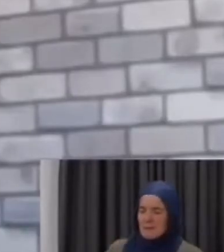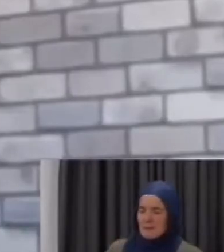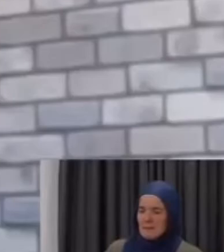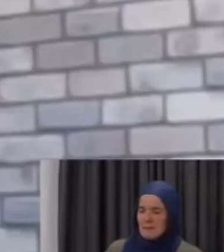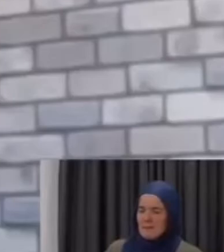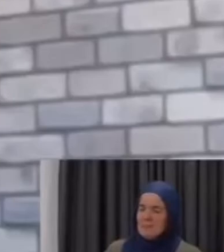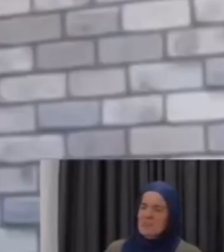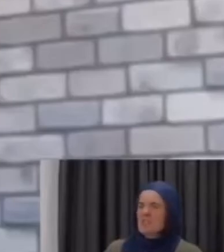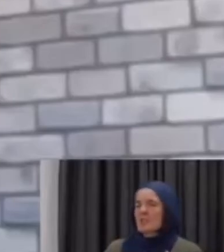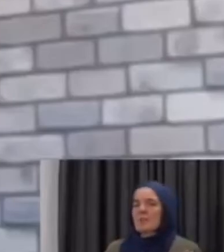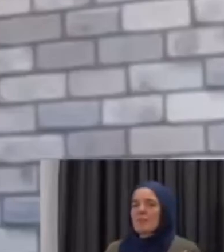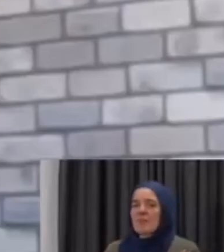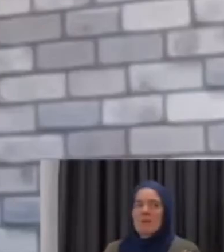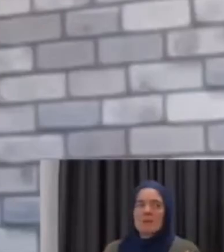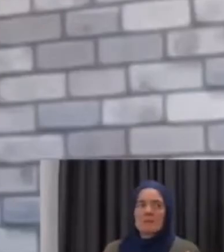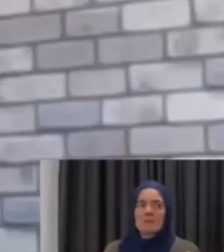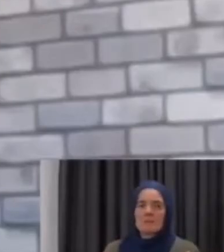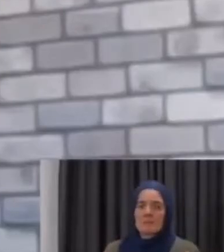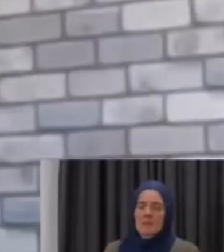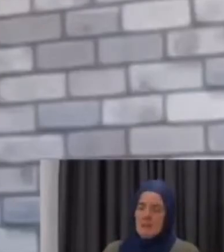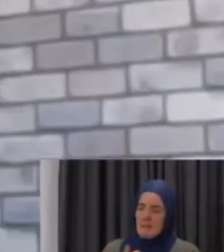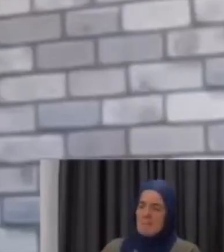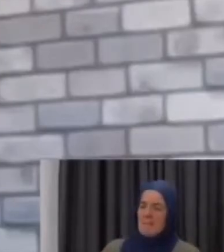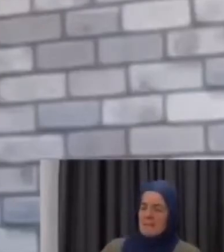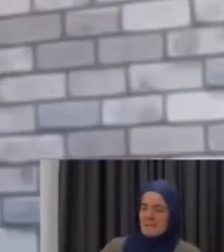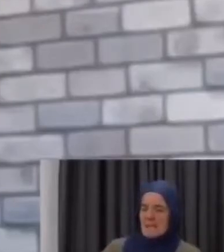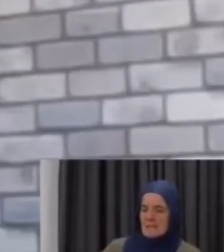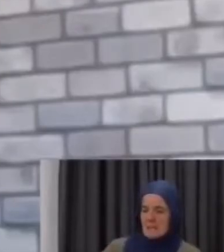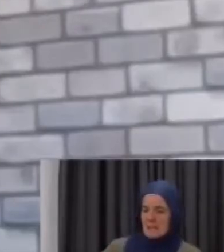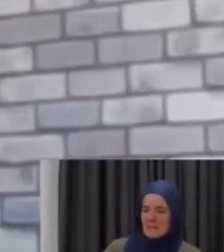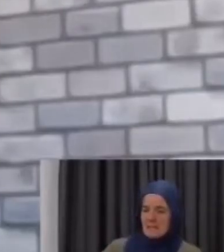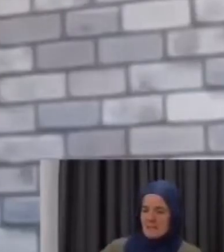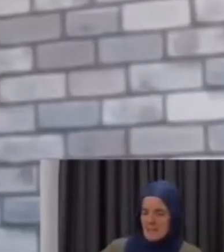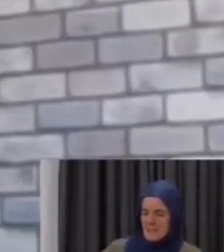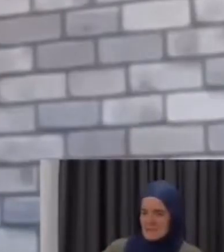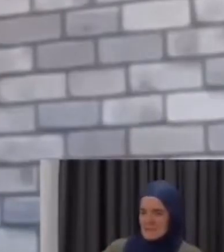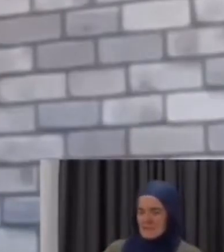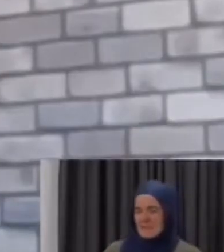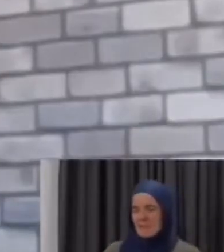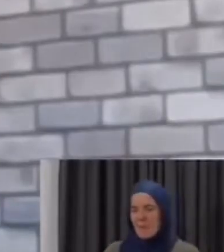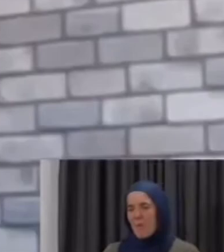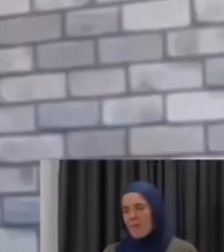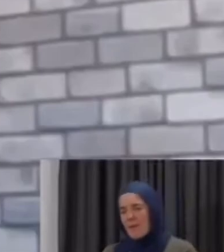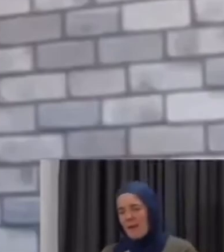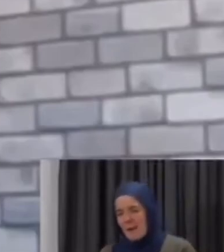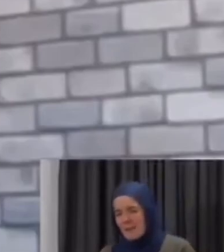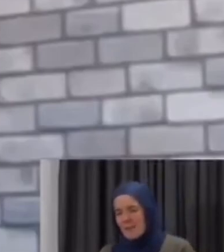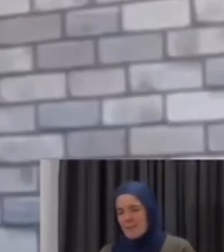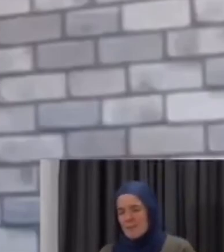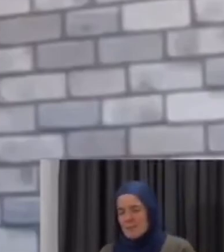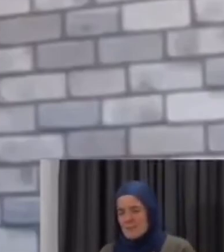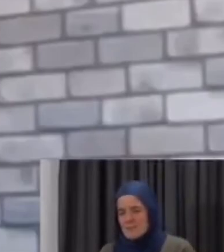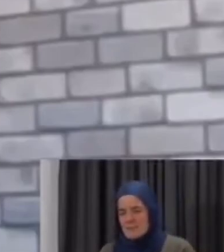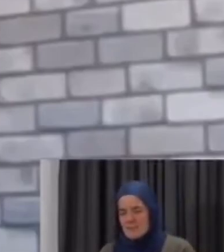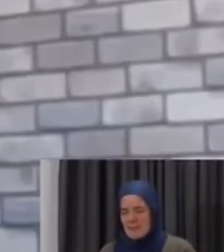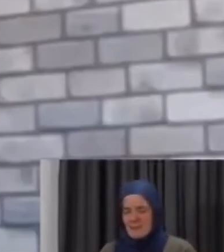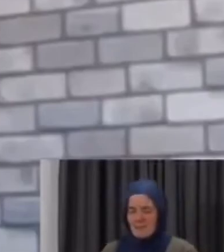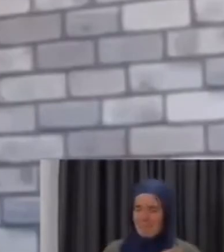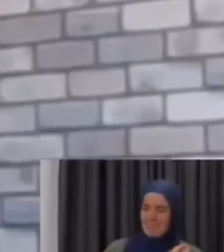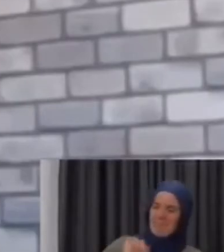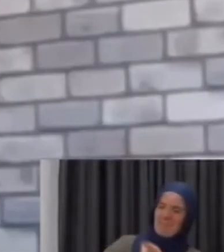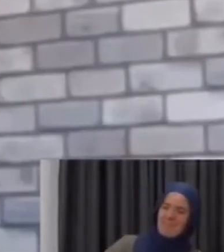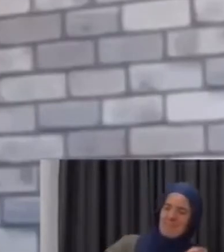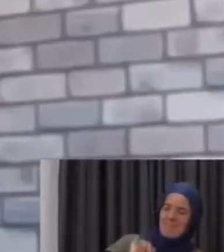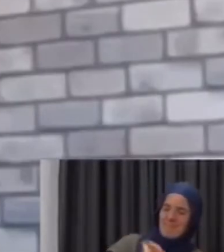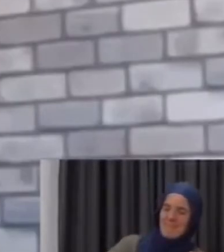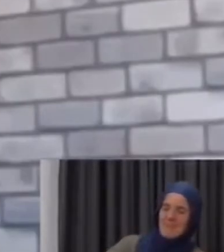just general basic needs or any other business essentially that are staying away, and it's possibly